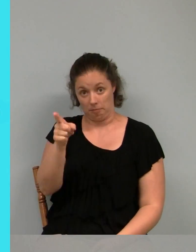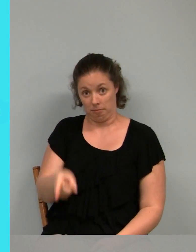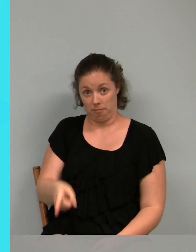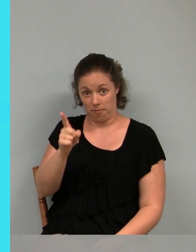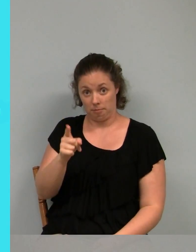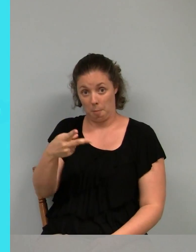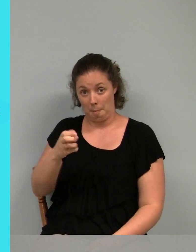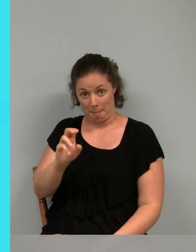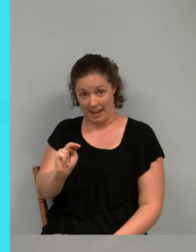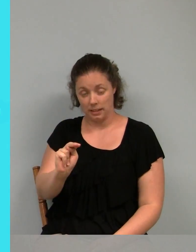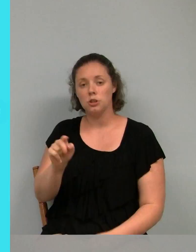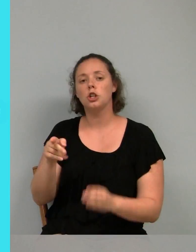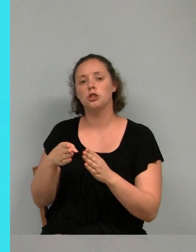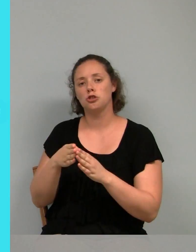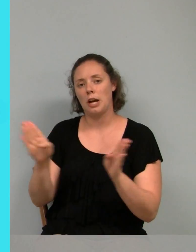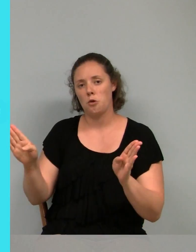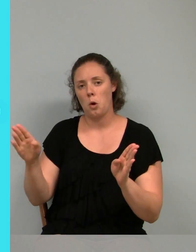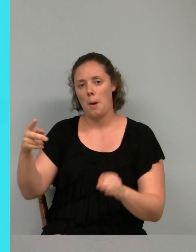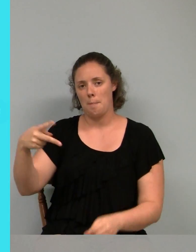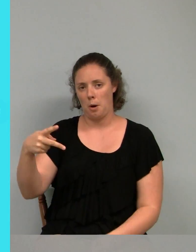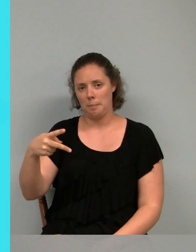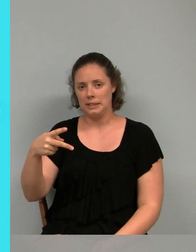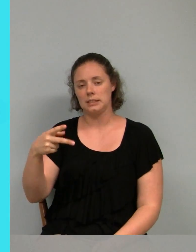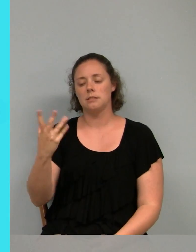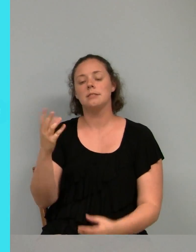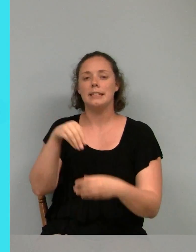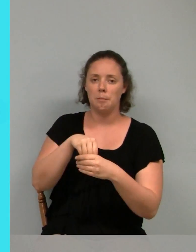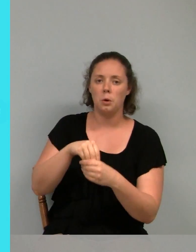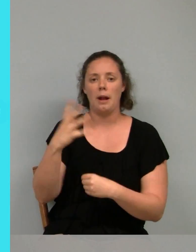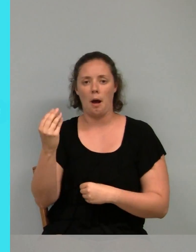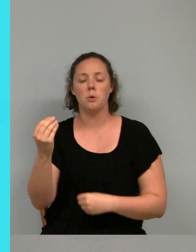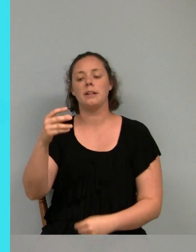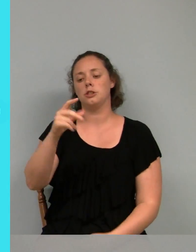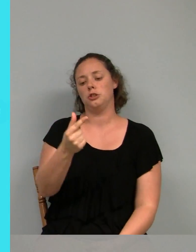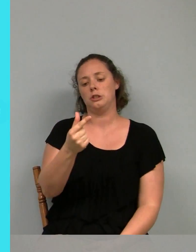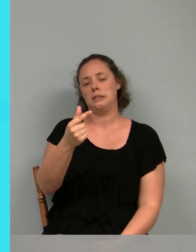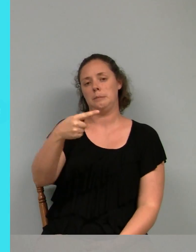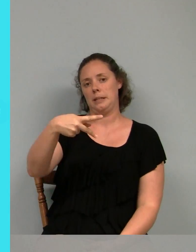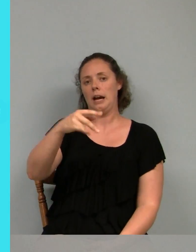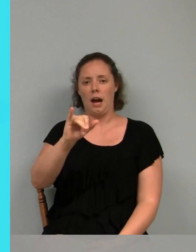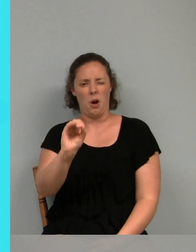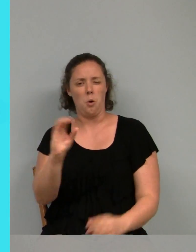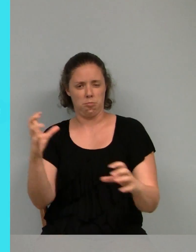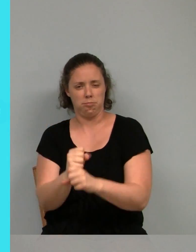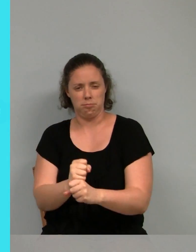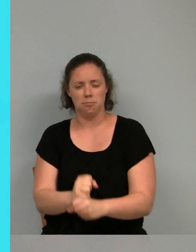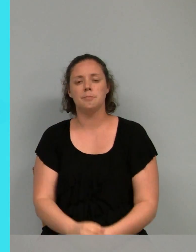are general purpose input-output GPIO